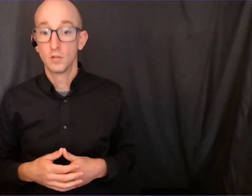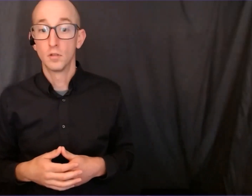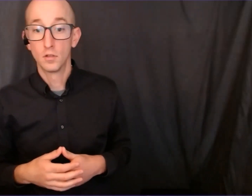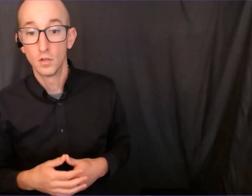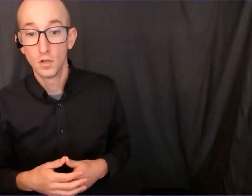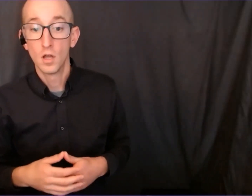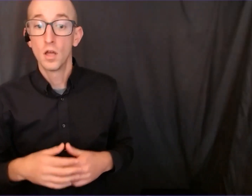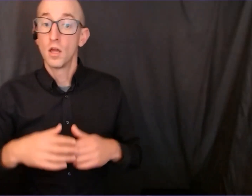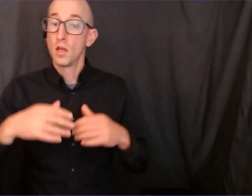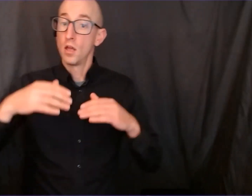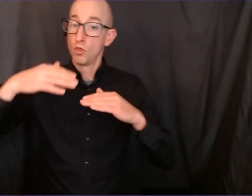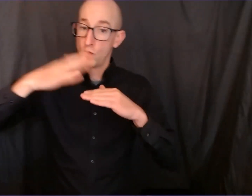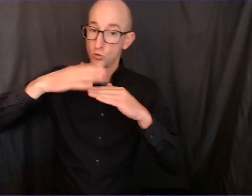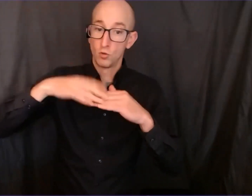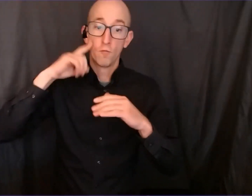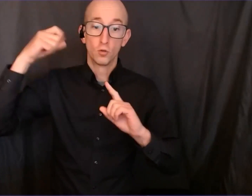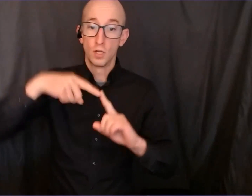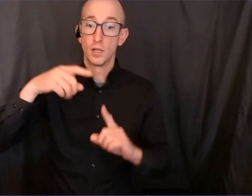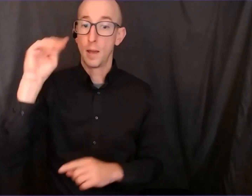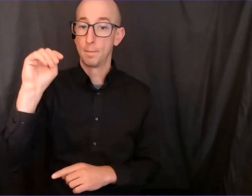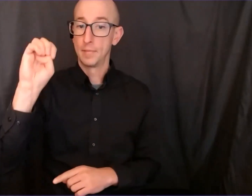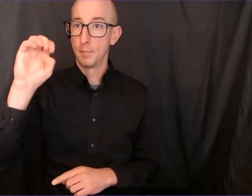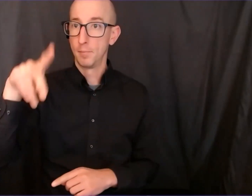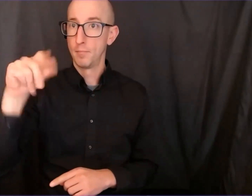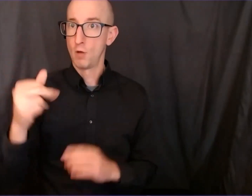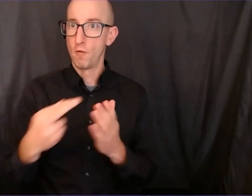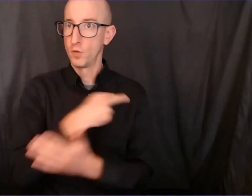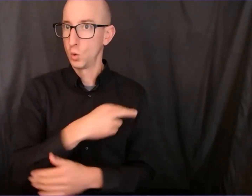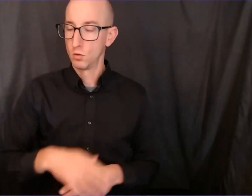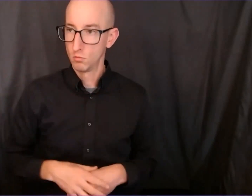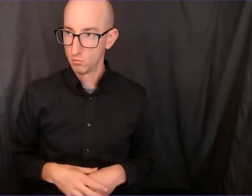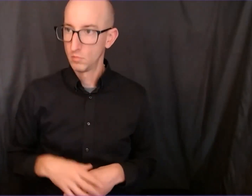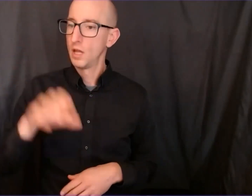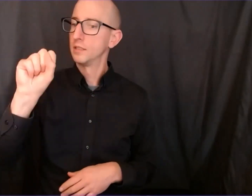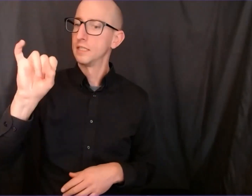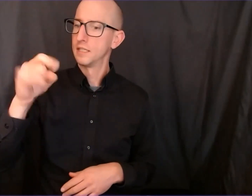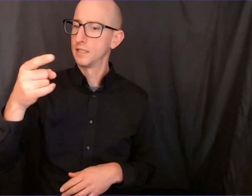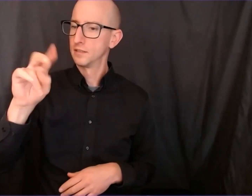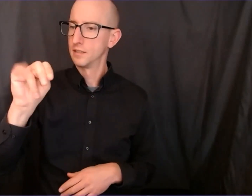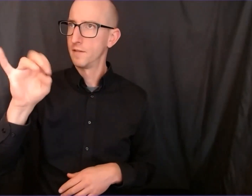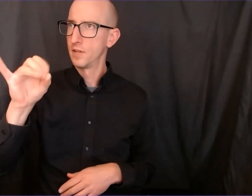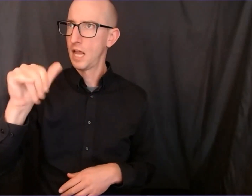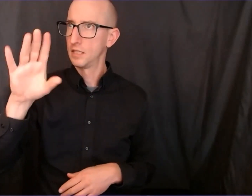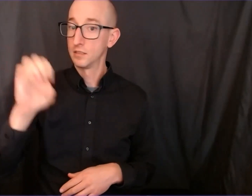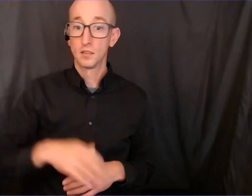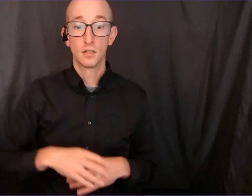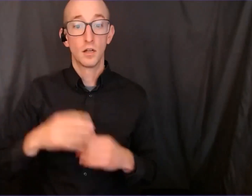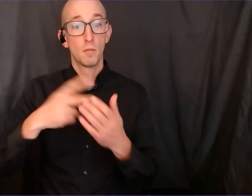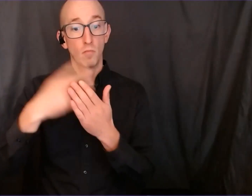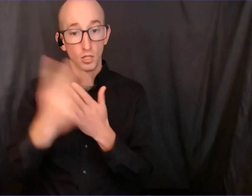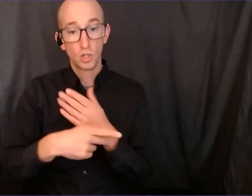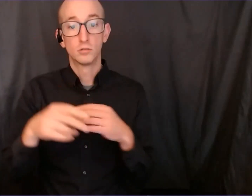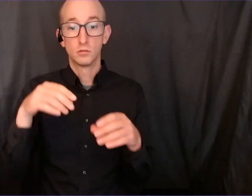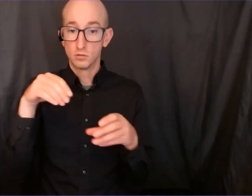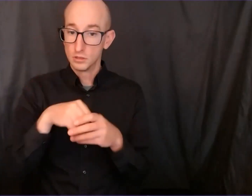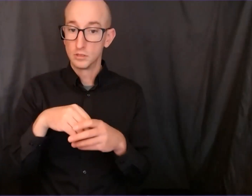or MEPA review, as individual projects in EEJ communities may fall below existing MEPA